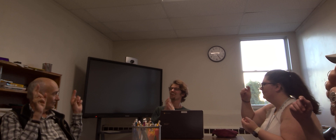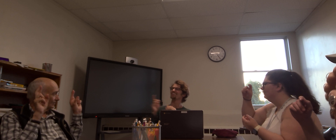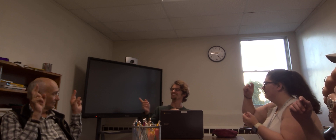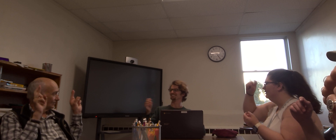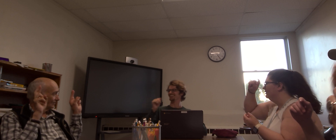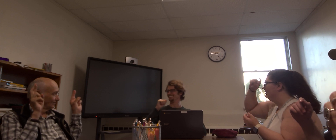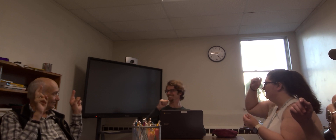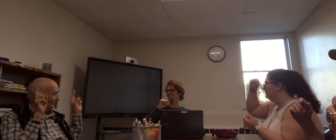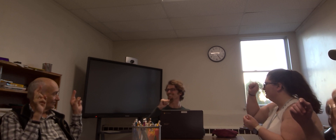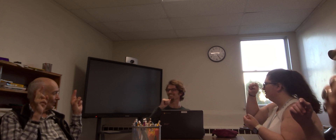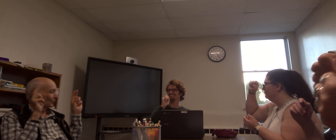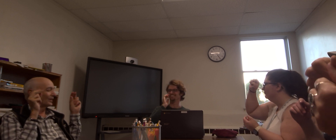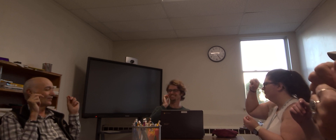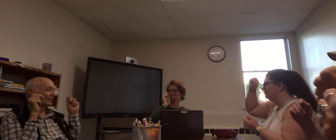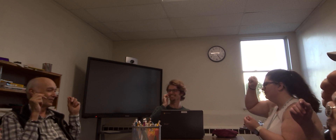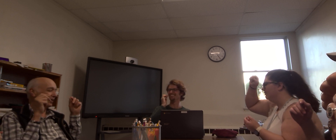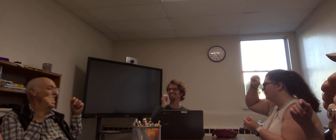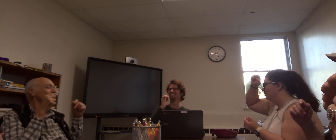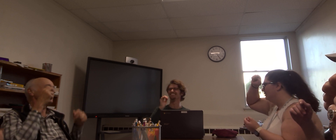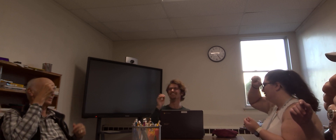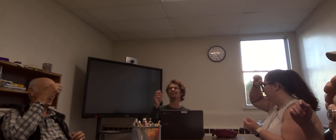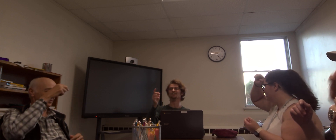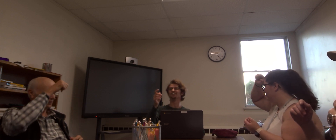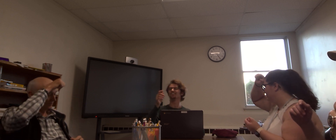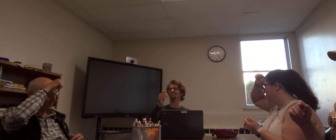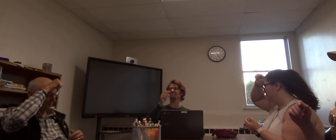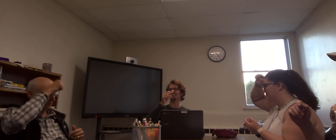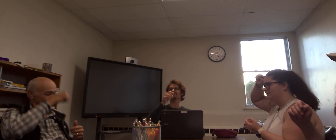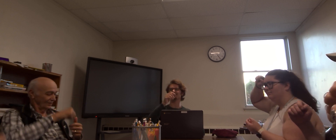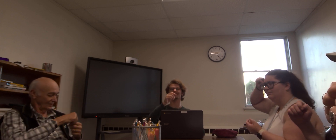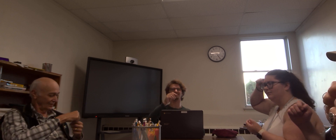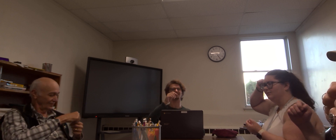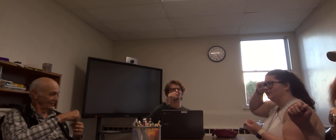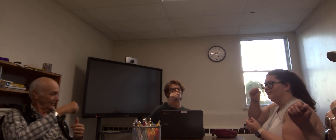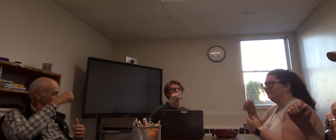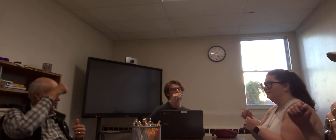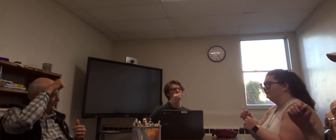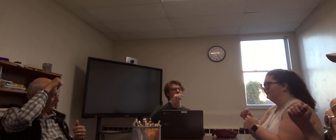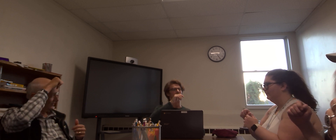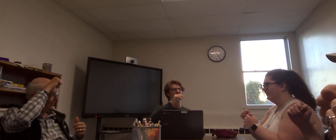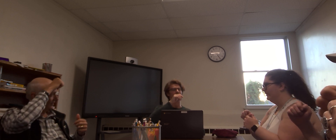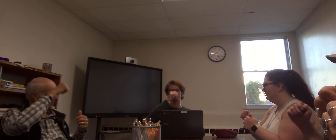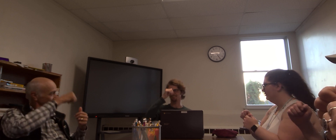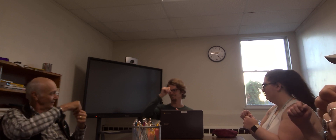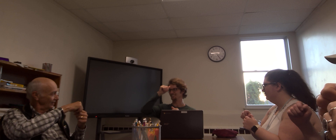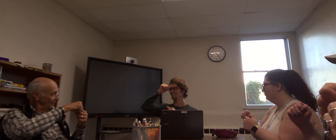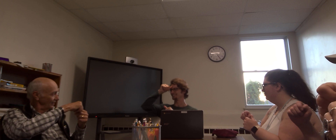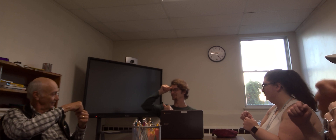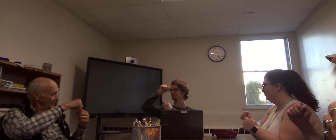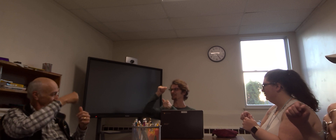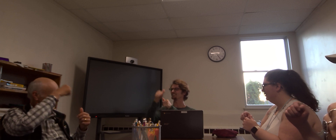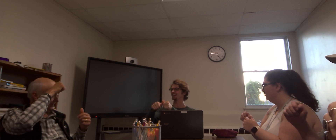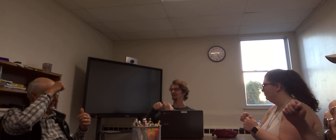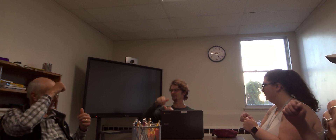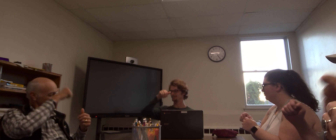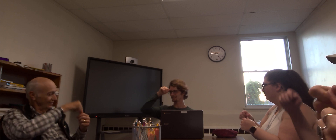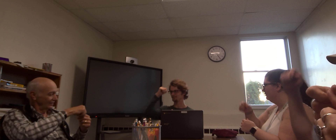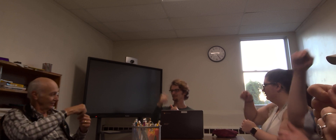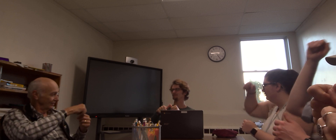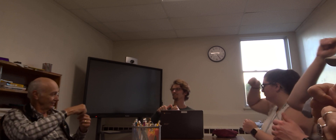That's ready. That's pretty cool. Ready. Oh, yes. I do have that. Something to do with the forehead. Yeah. Excellent. Yeah, from the forehead down to remember.